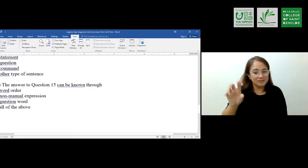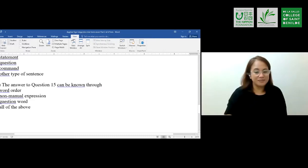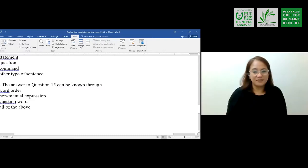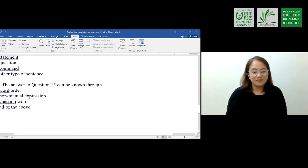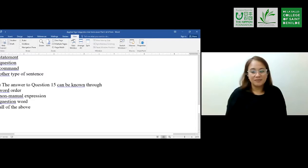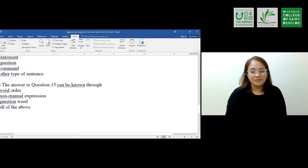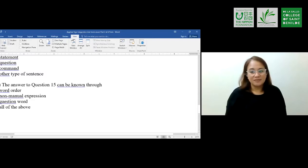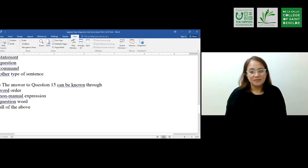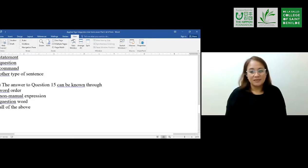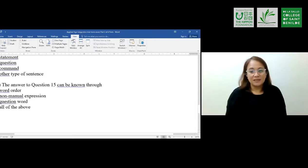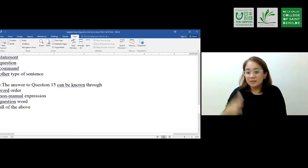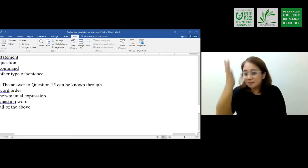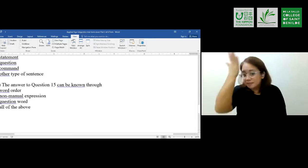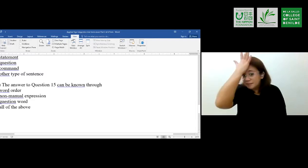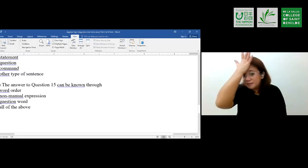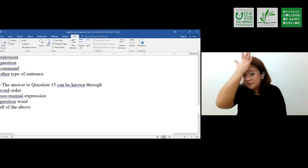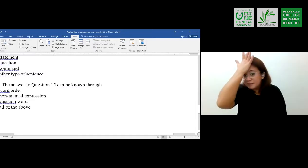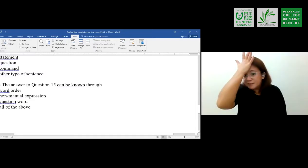Peebs, can you come back on again?